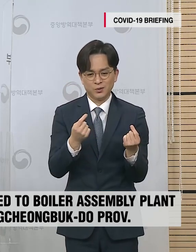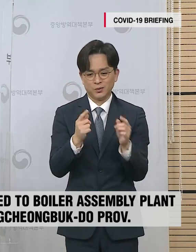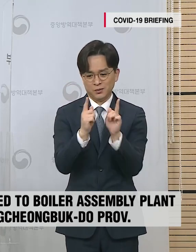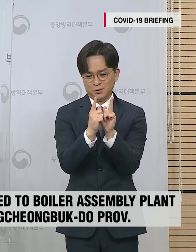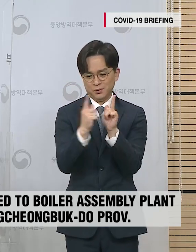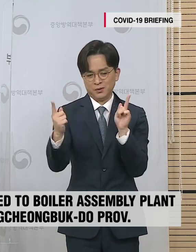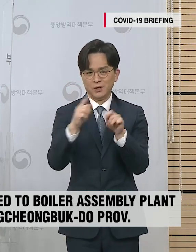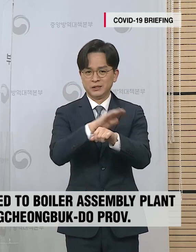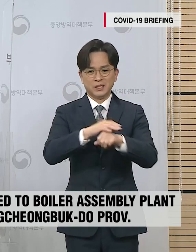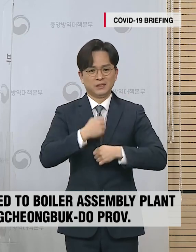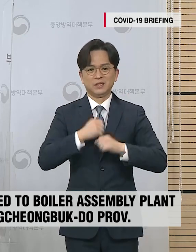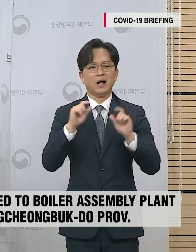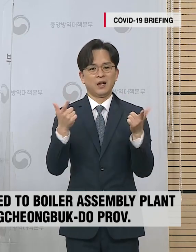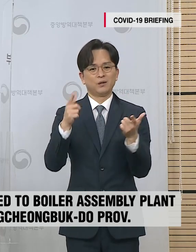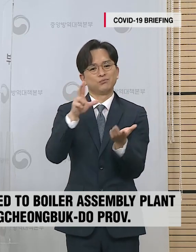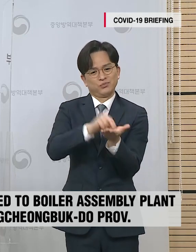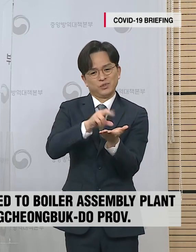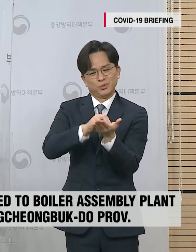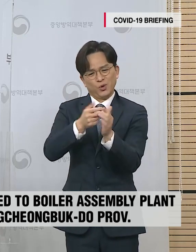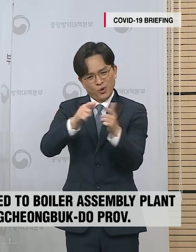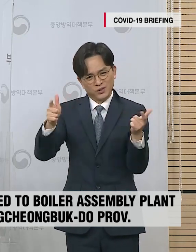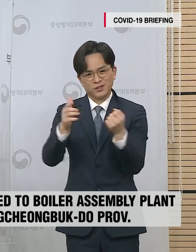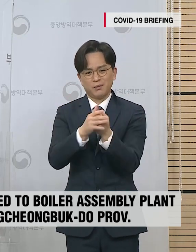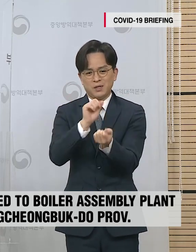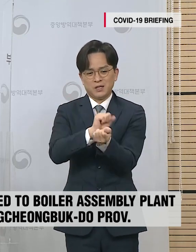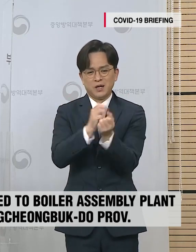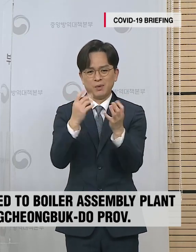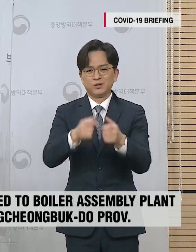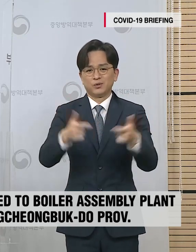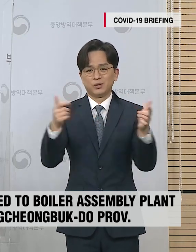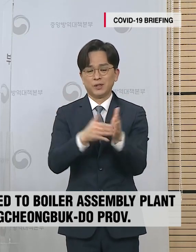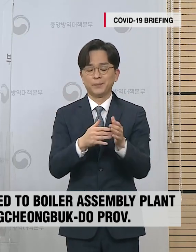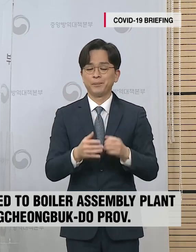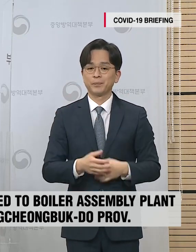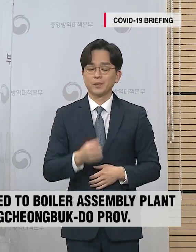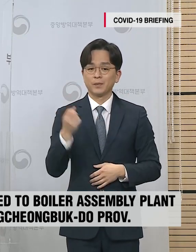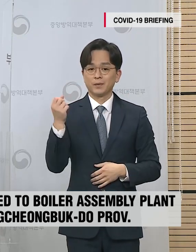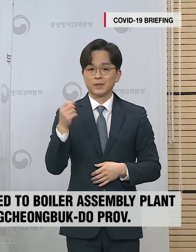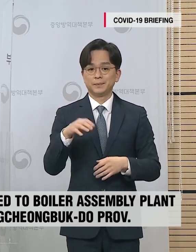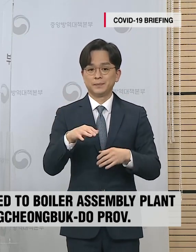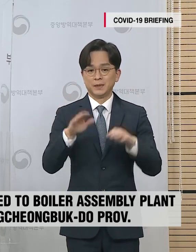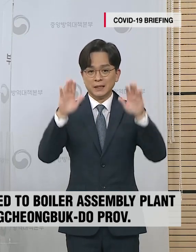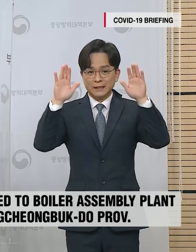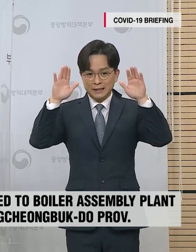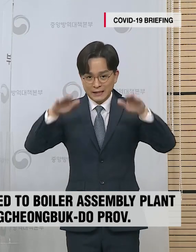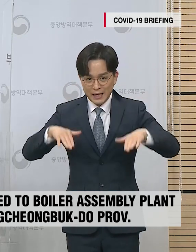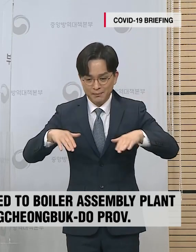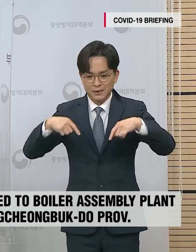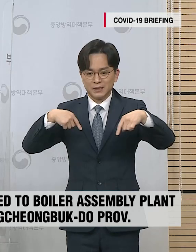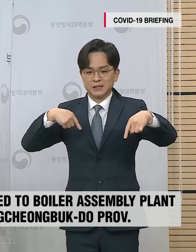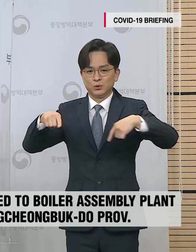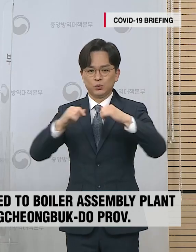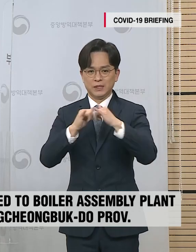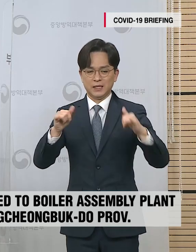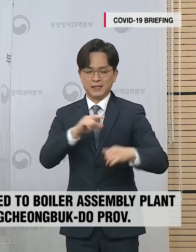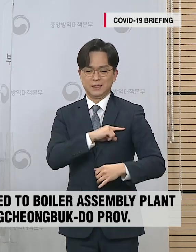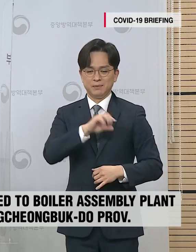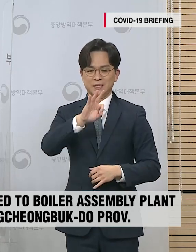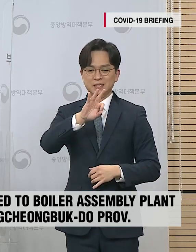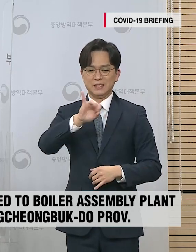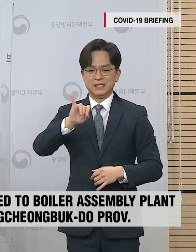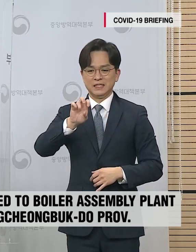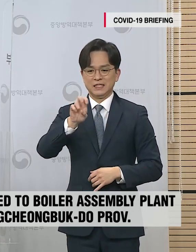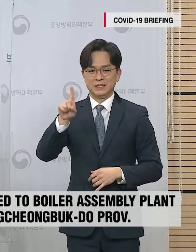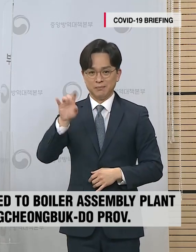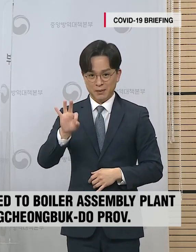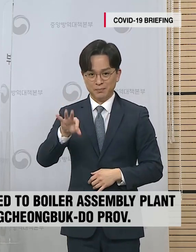meals together, and they did not keep the social distancing measures. And by transmission sources, we identified one